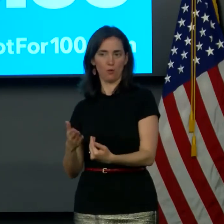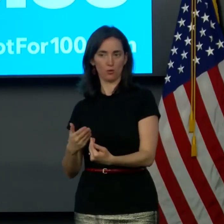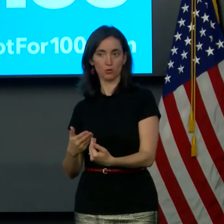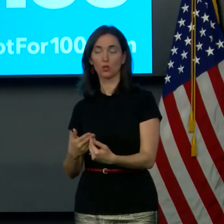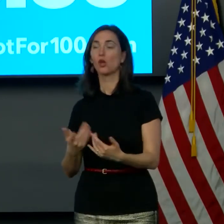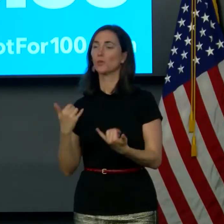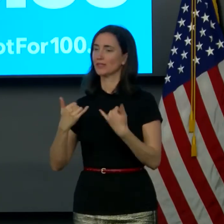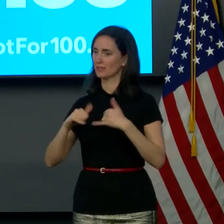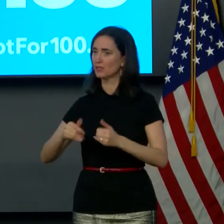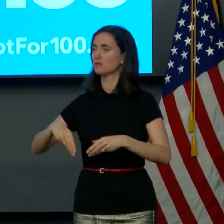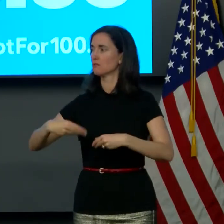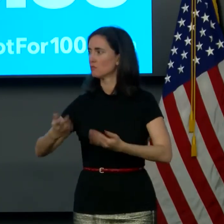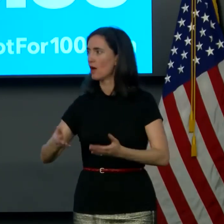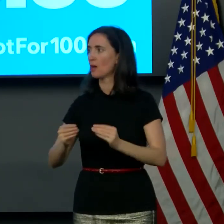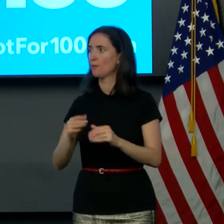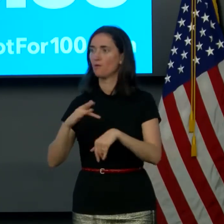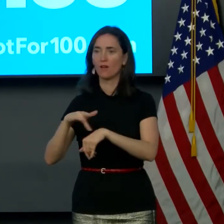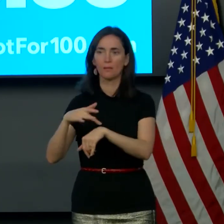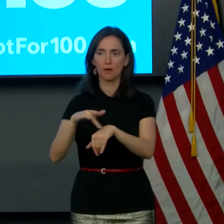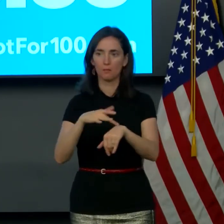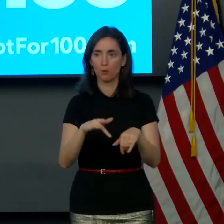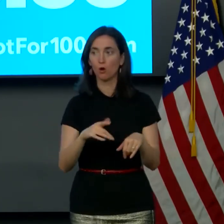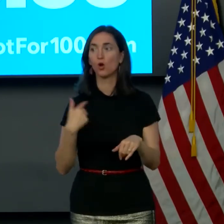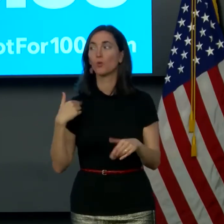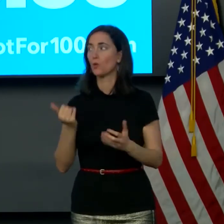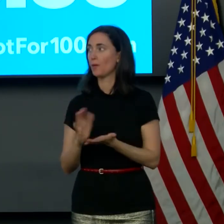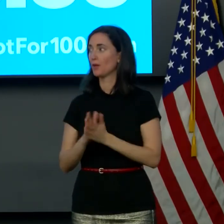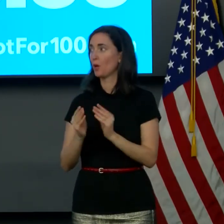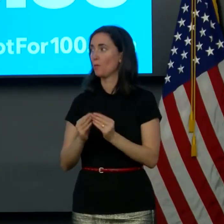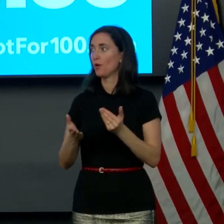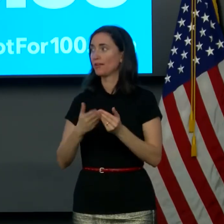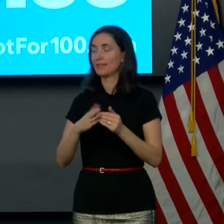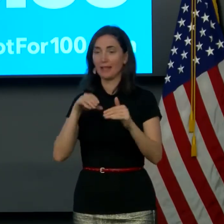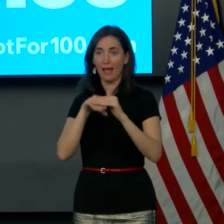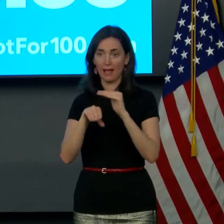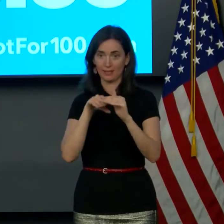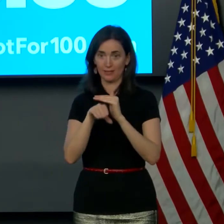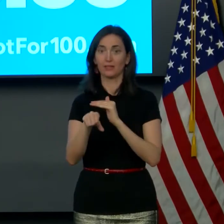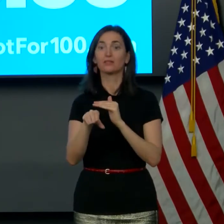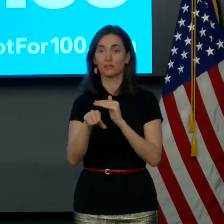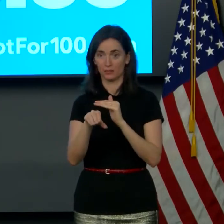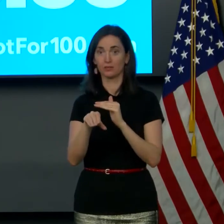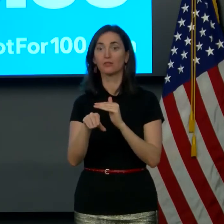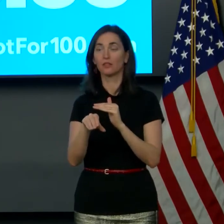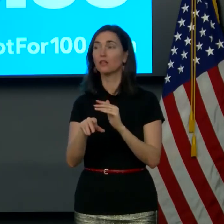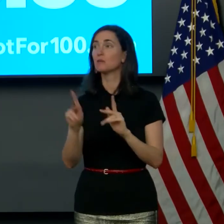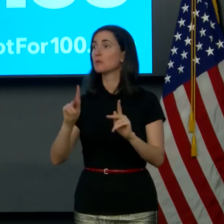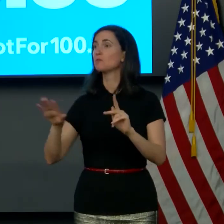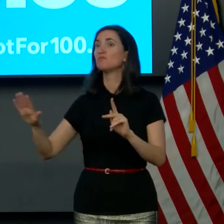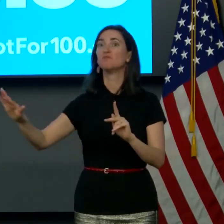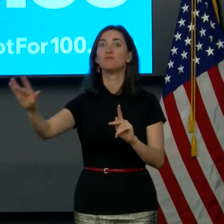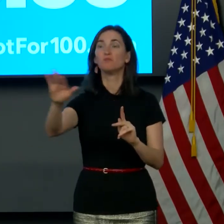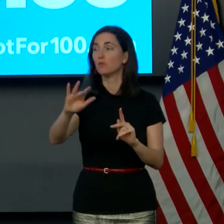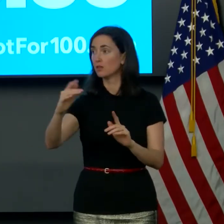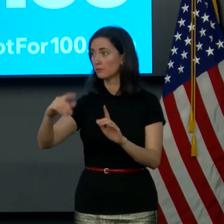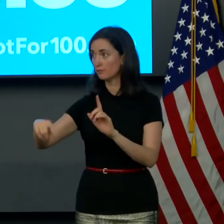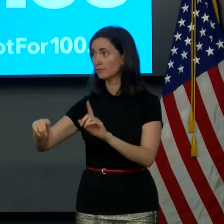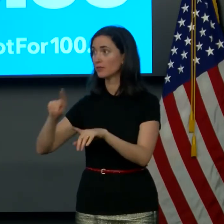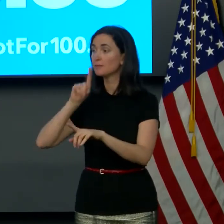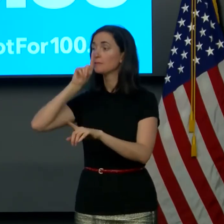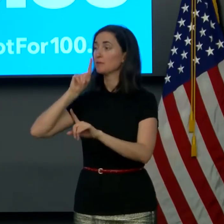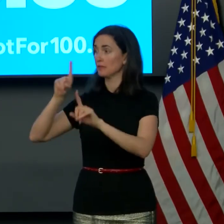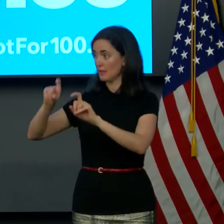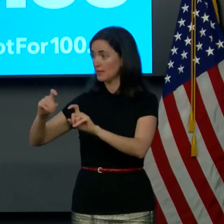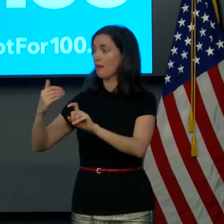available, and we want to make it more easily accessible to people out there once they test positive and have